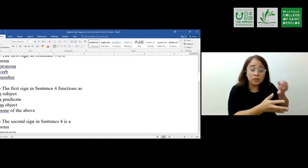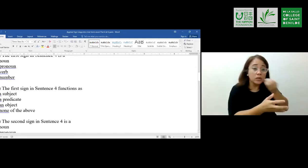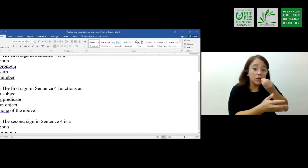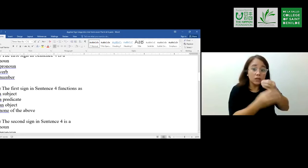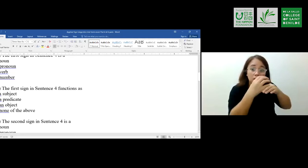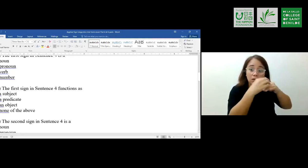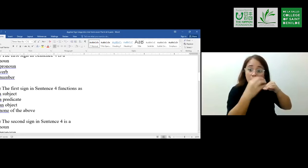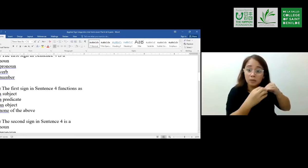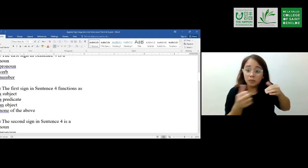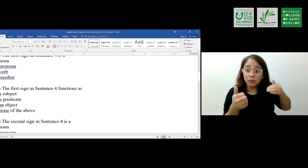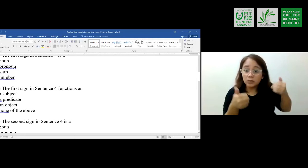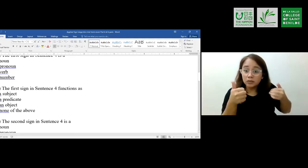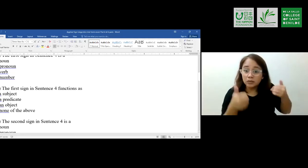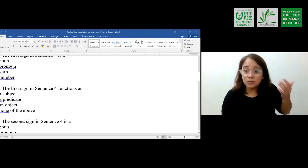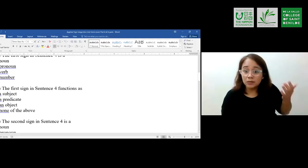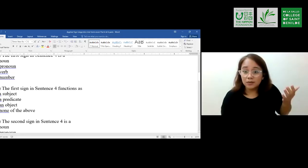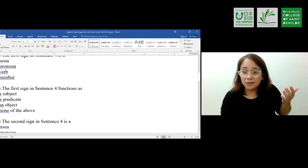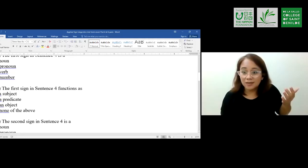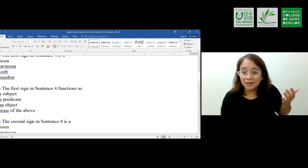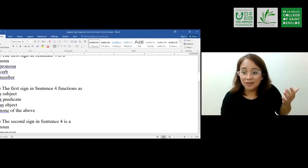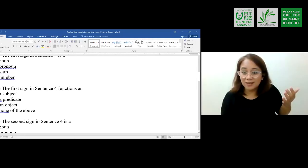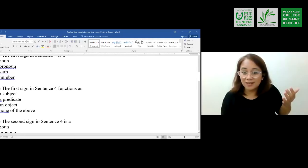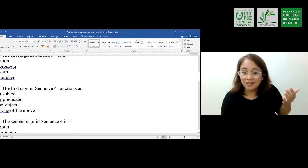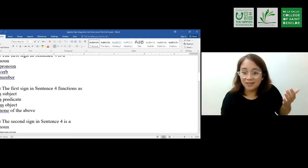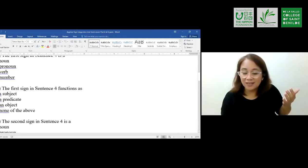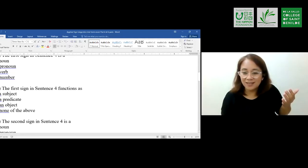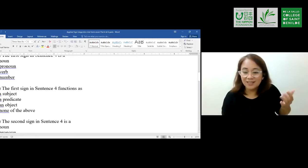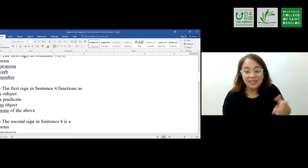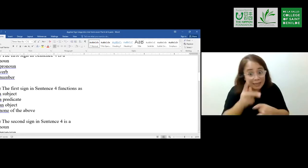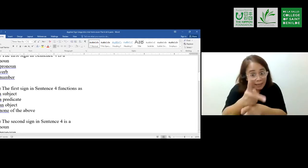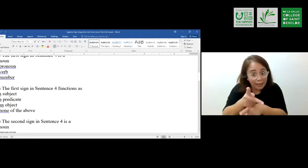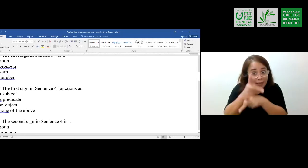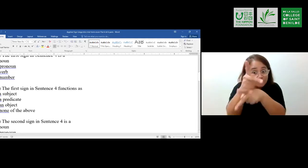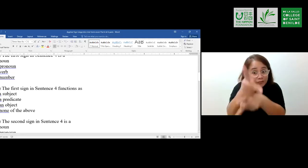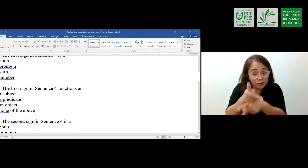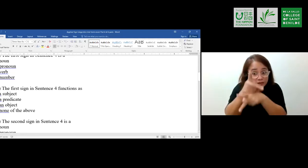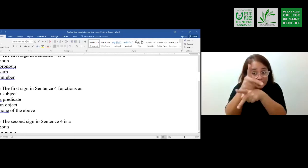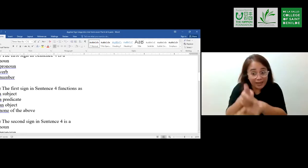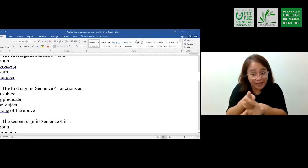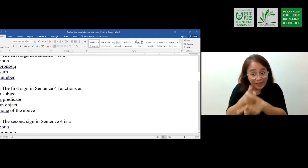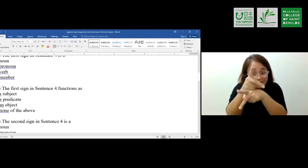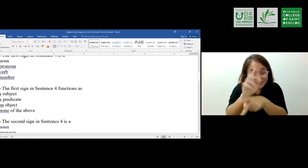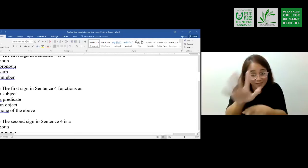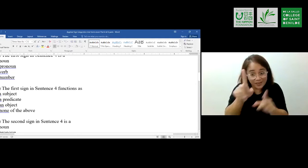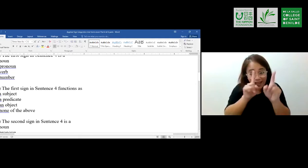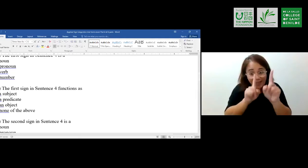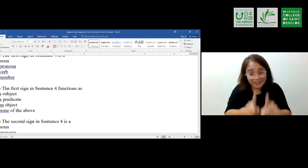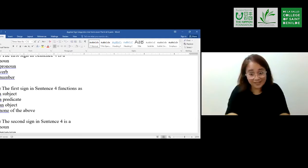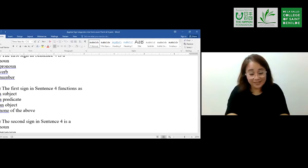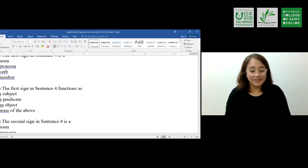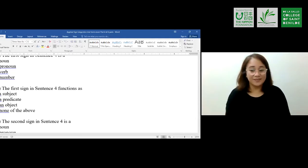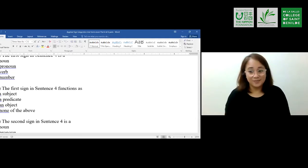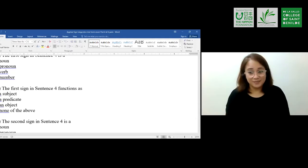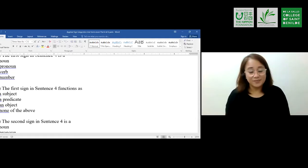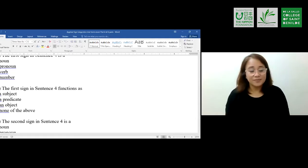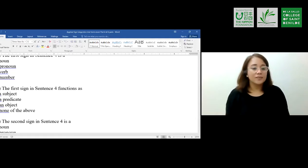Okay, Right, C. careful when you're answering. Okay, the second sign,